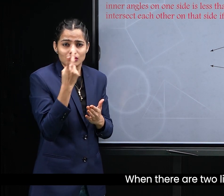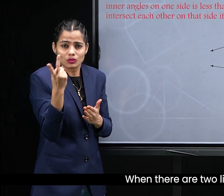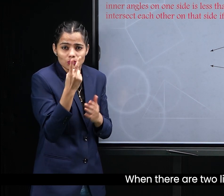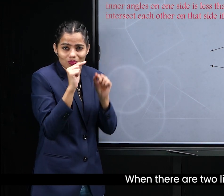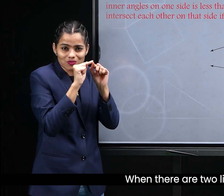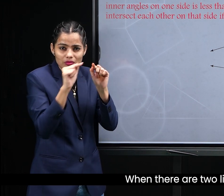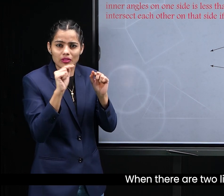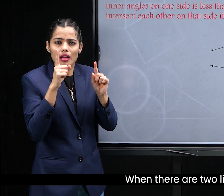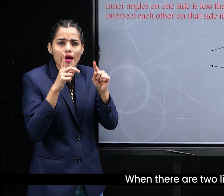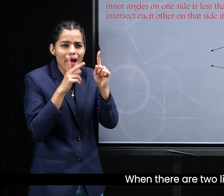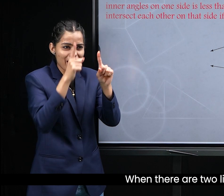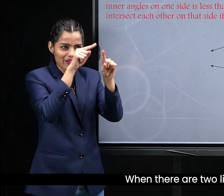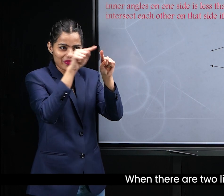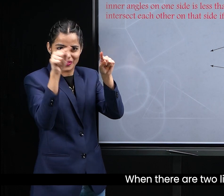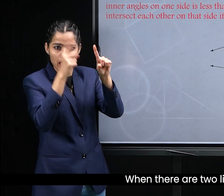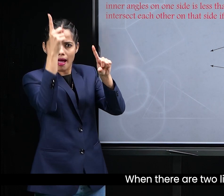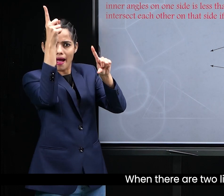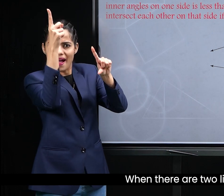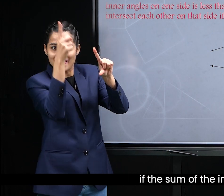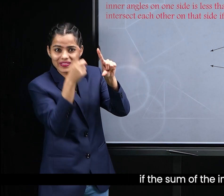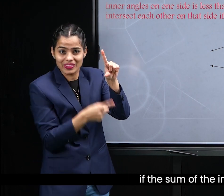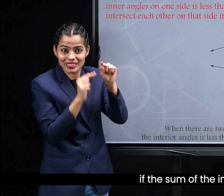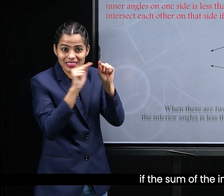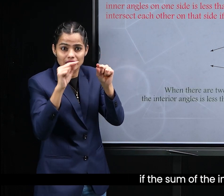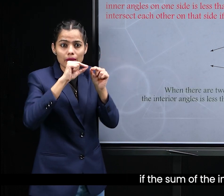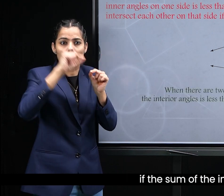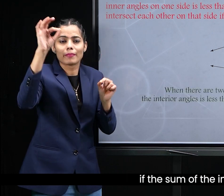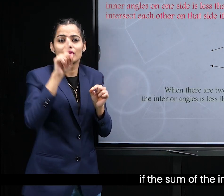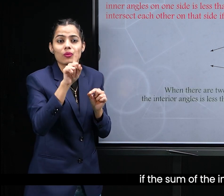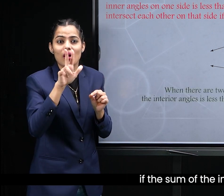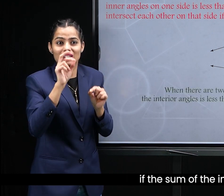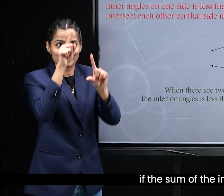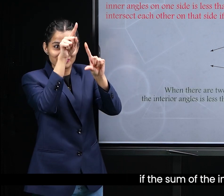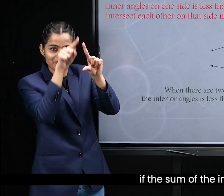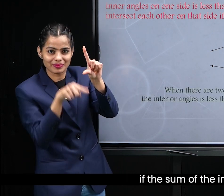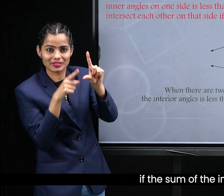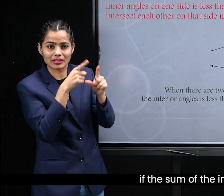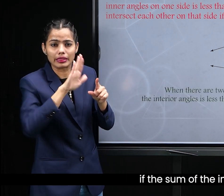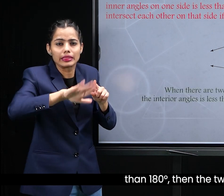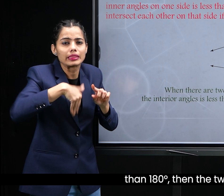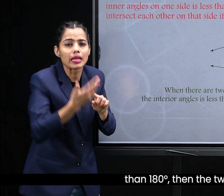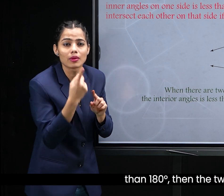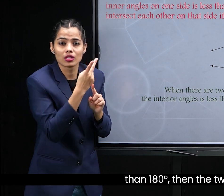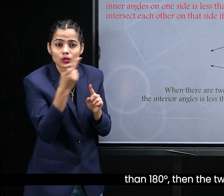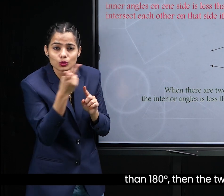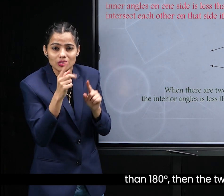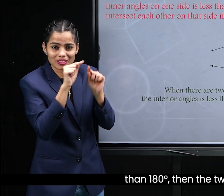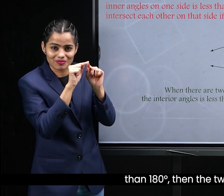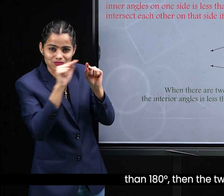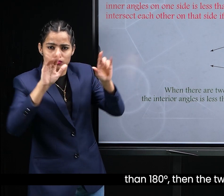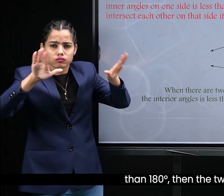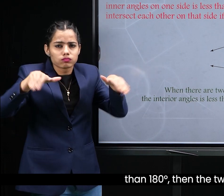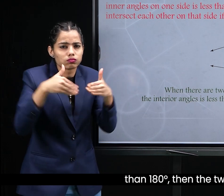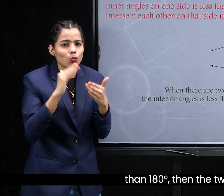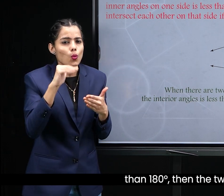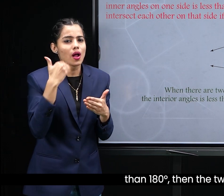When there are two lines cut by a third line, if the sum of the interior angle is less than 180